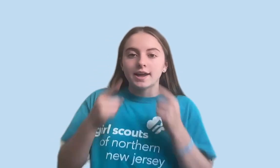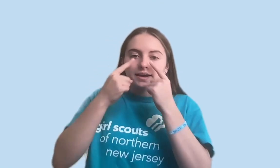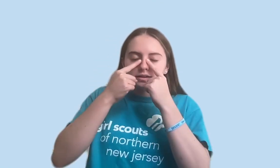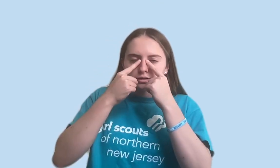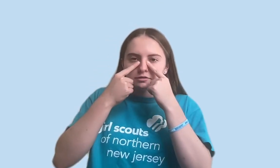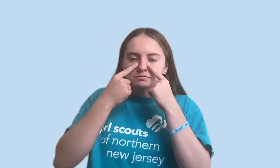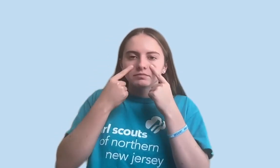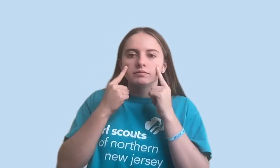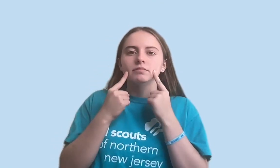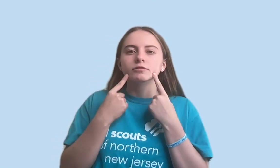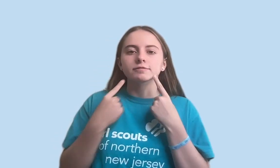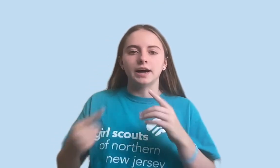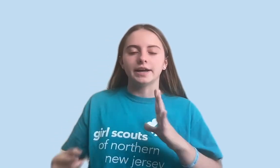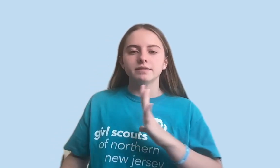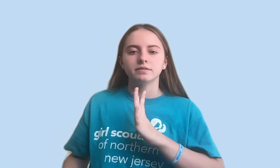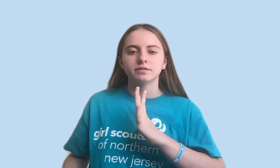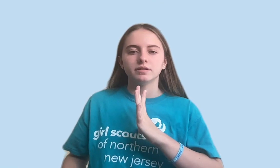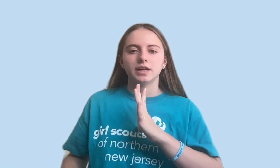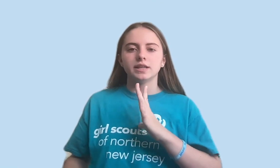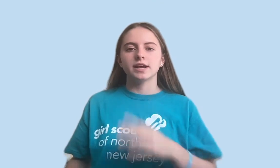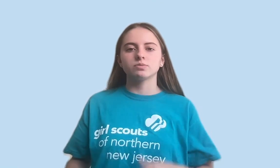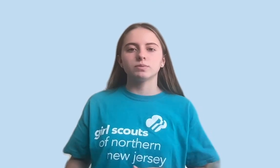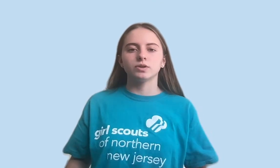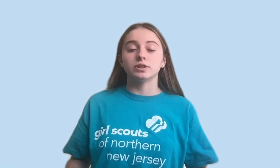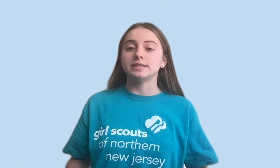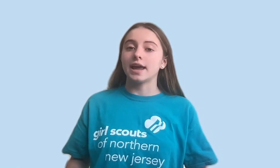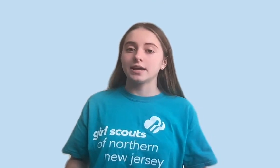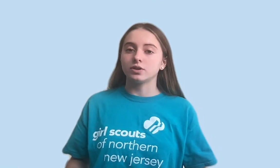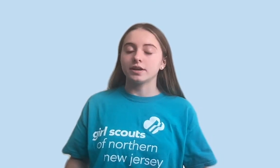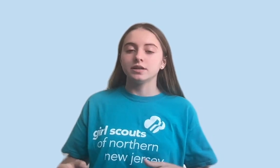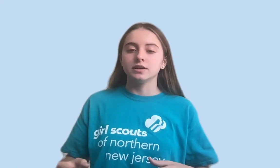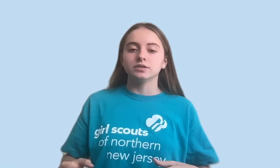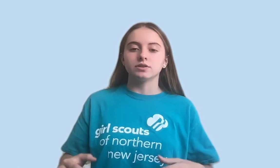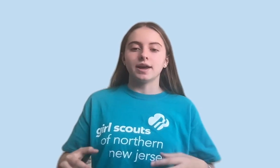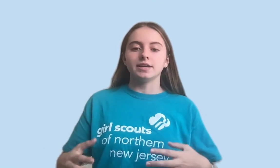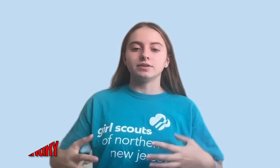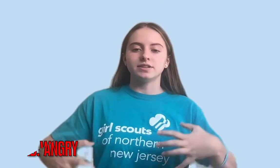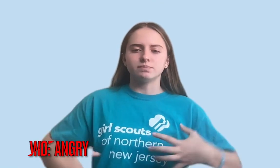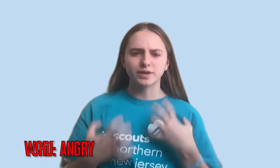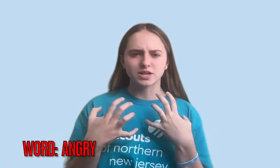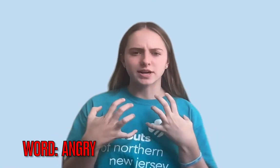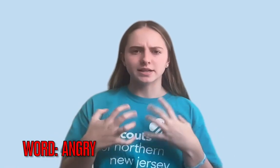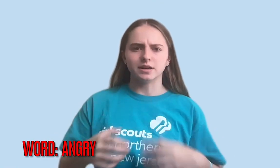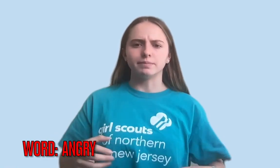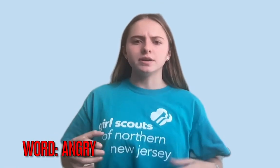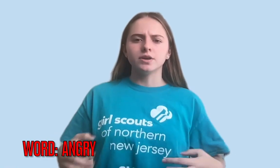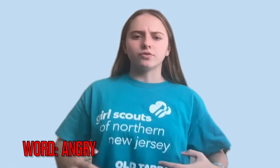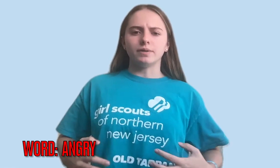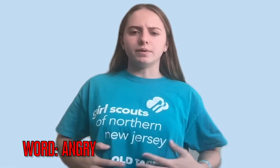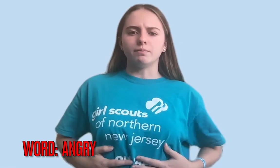Crying, fine. And the next word we'll learn is angry. So angry is bring your hands up from more